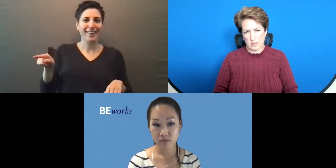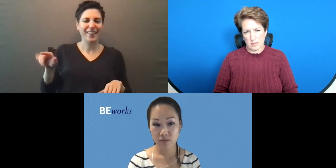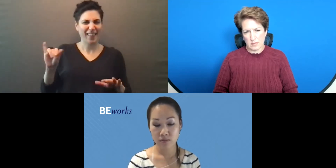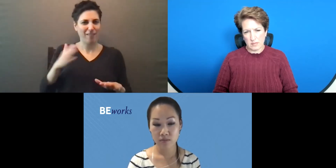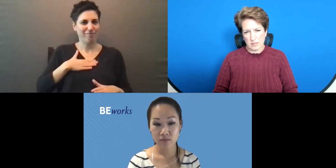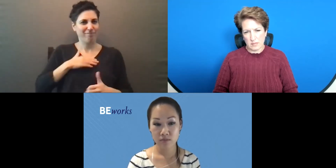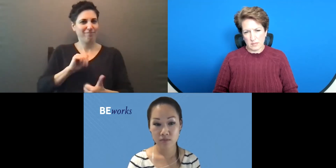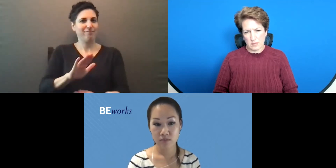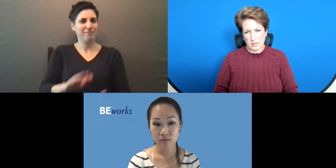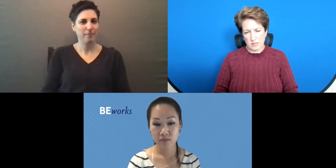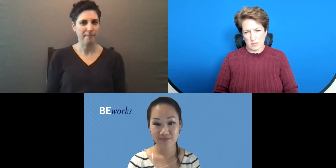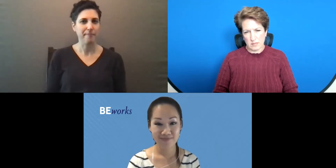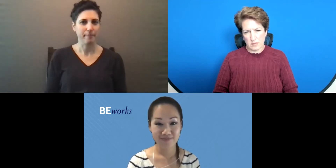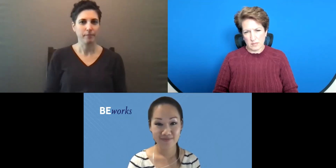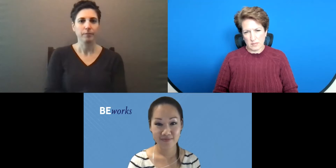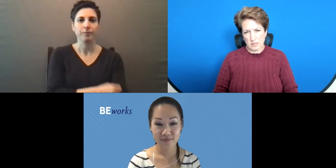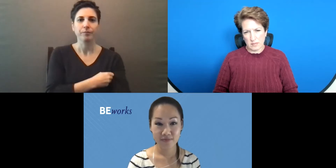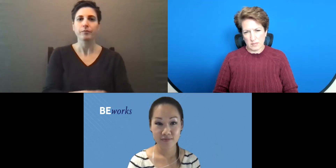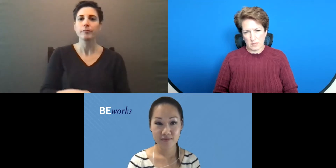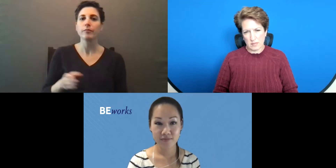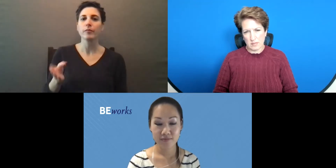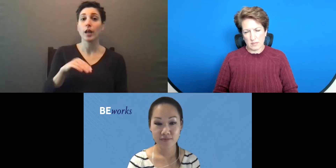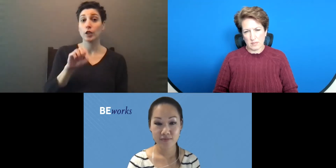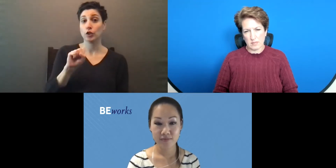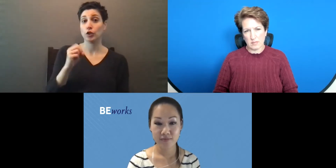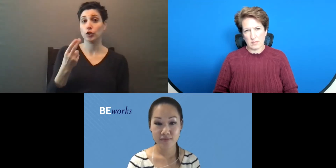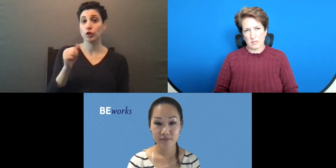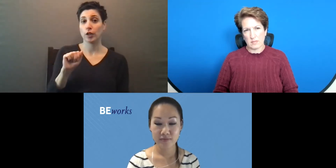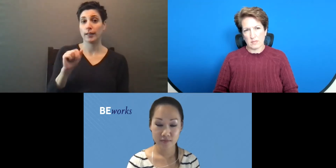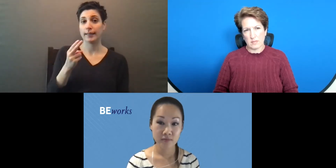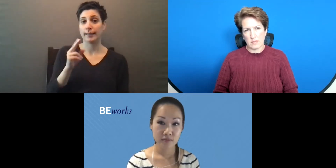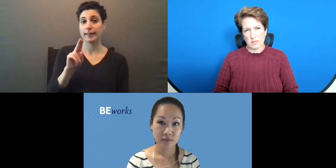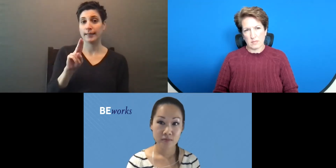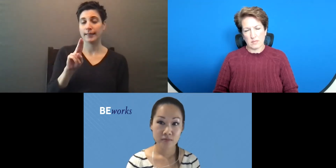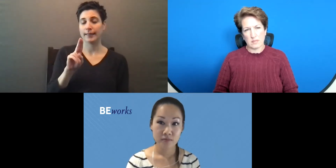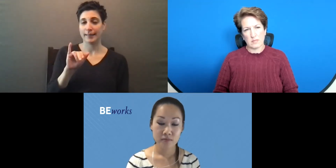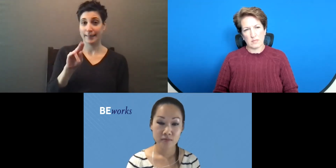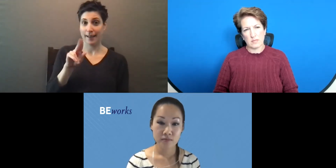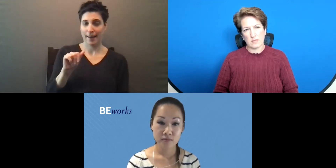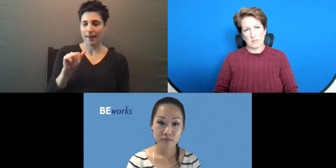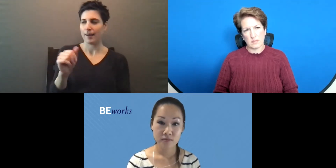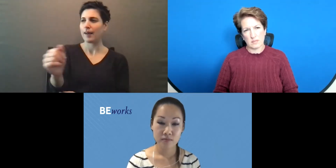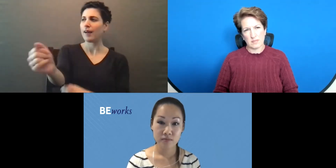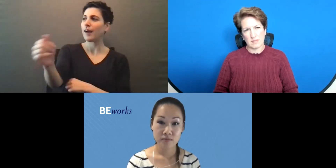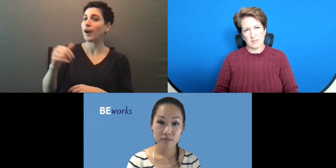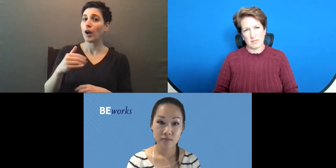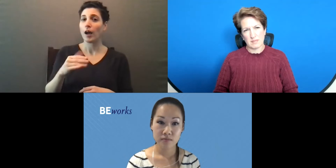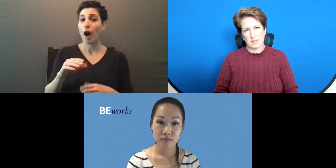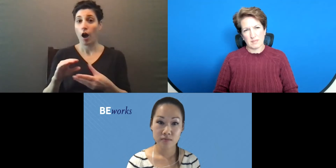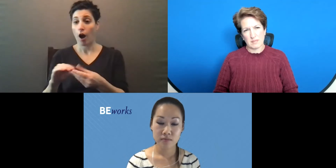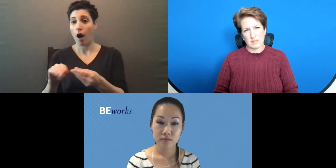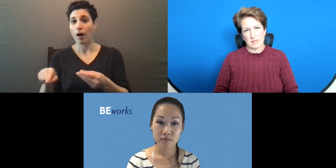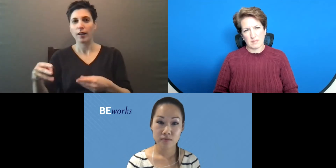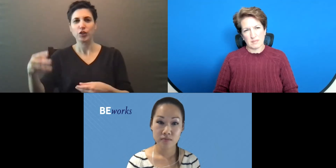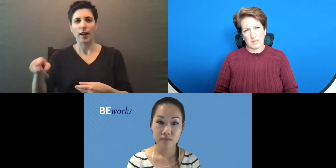Thank you. Thank you so much for that. There was a great comment in the chat there as well. You can start with, what do you need?